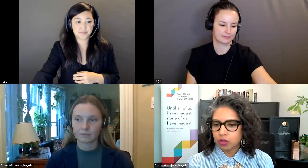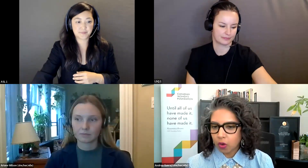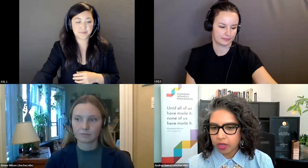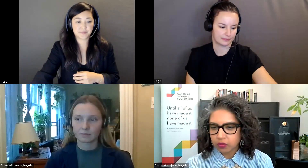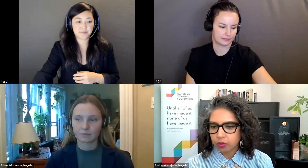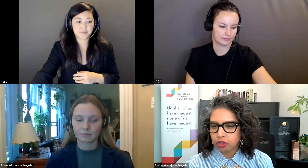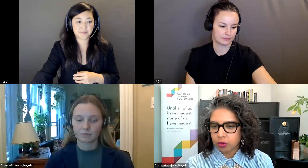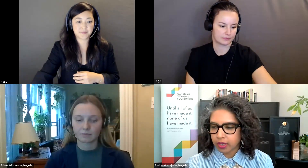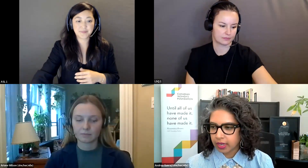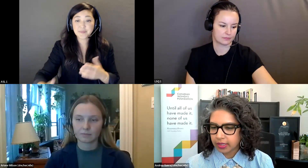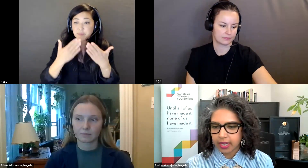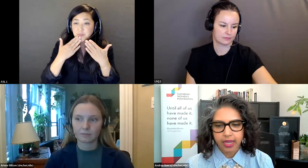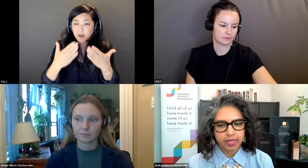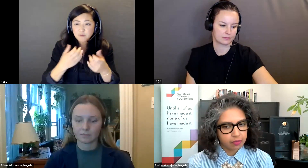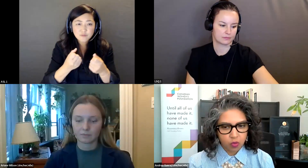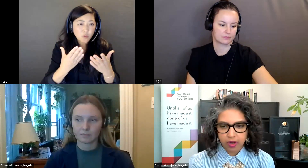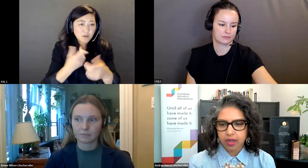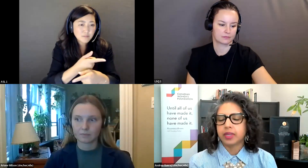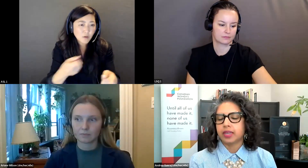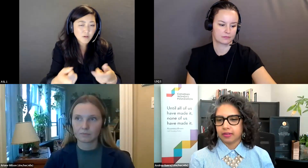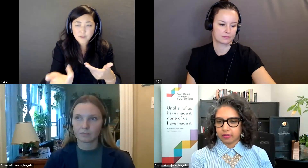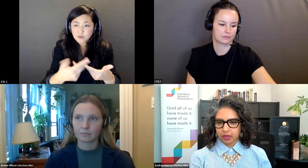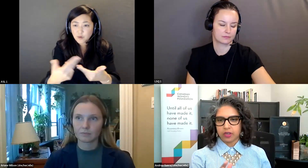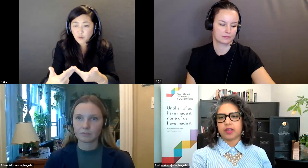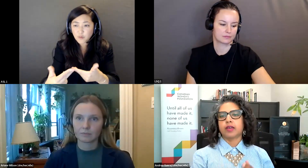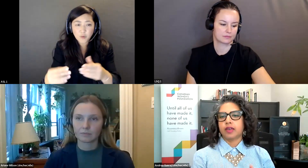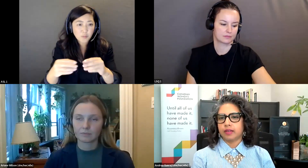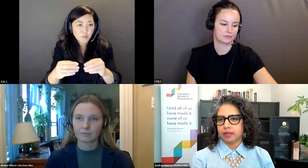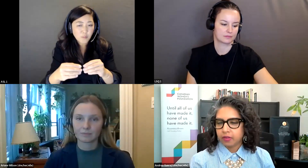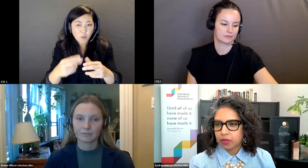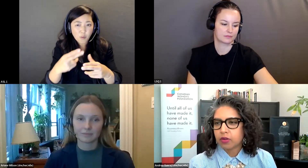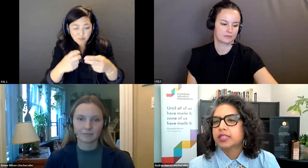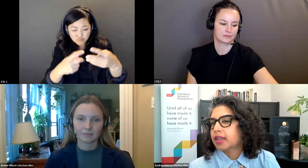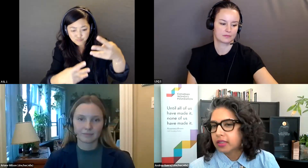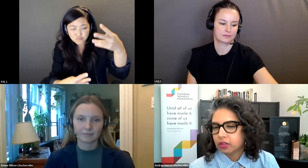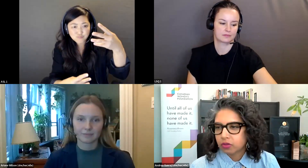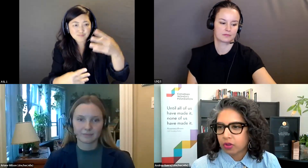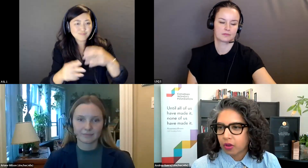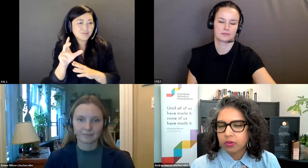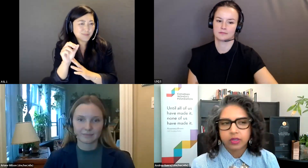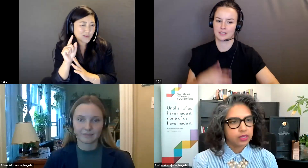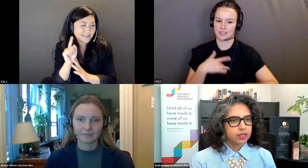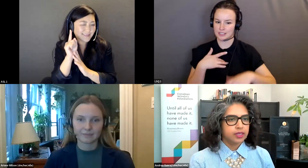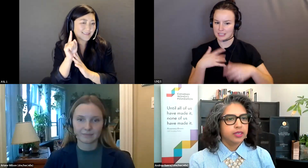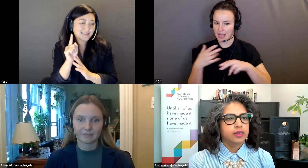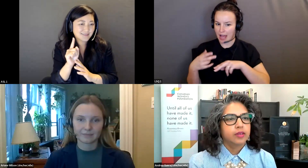Thank you so much for joining us today. I see more coming in. Give it a 30 seconds or